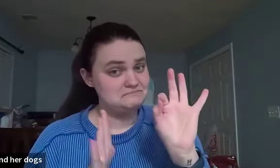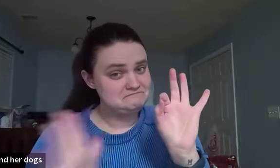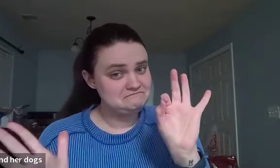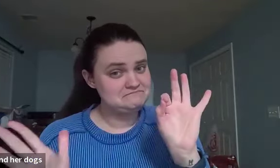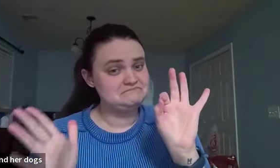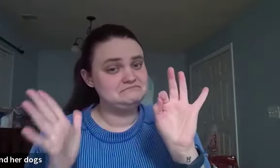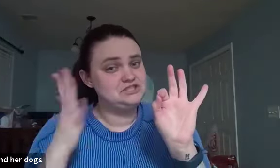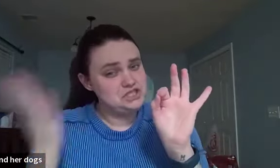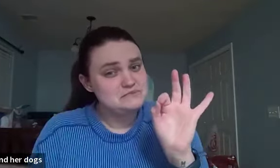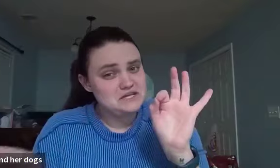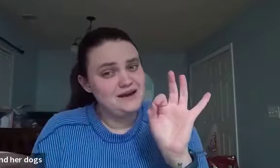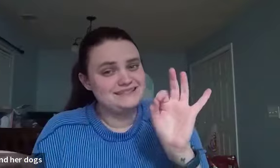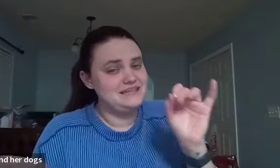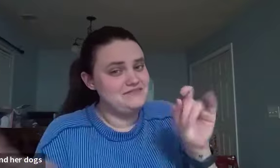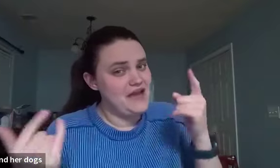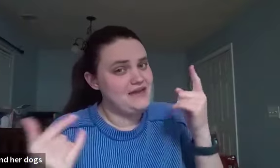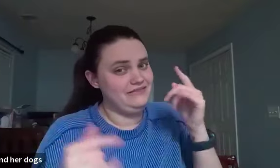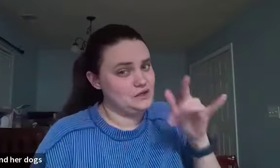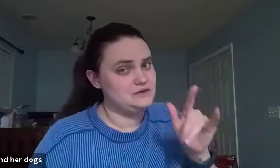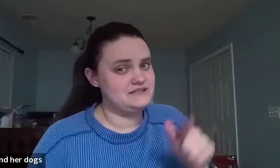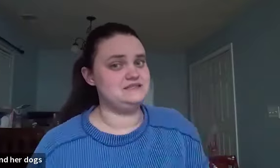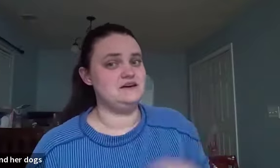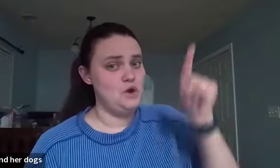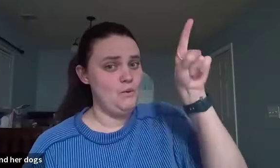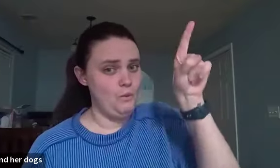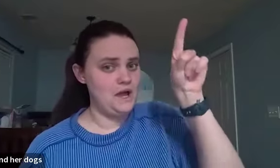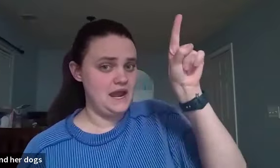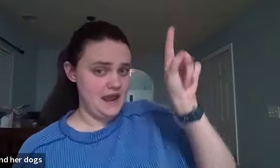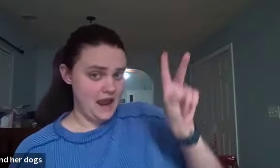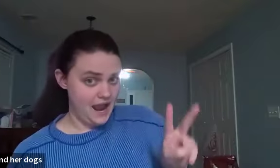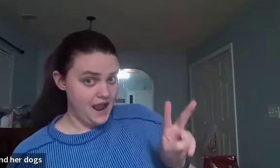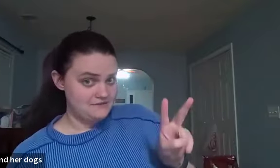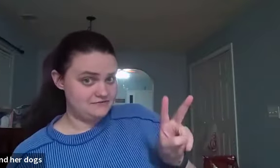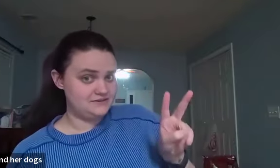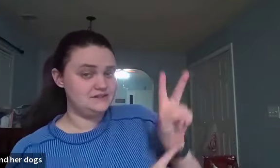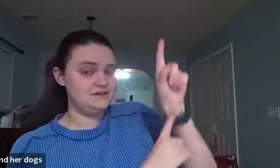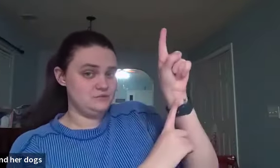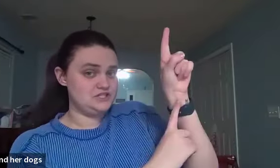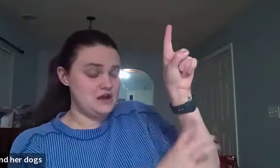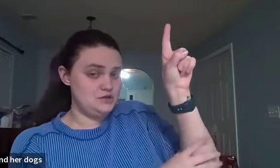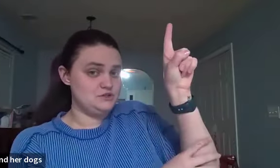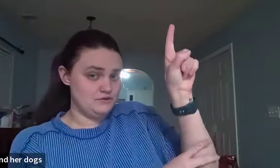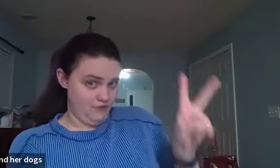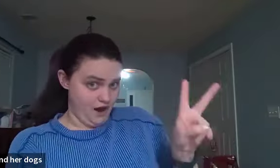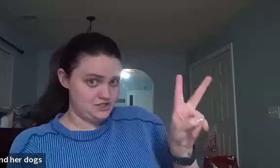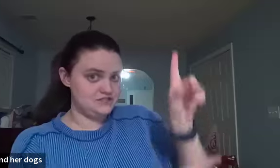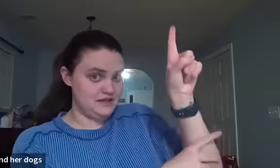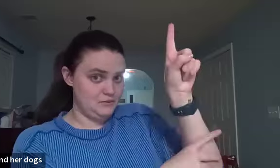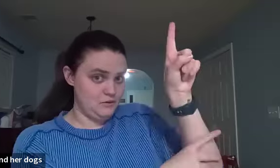Um, just because again that literal sense of one half, which is how you would do a fraction, like